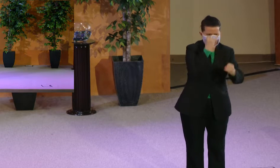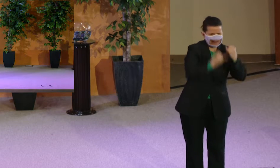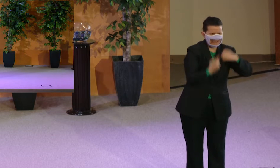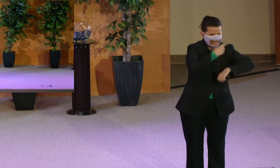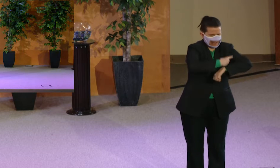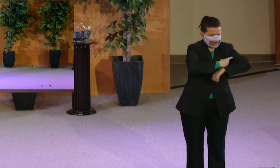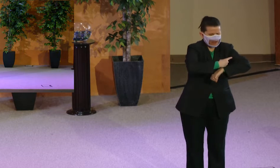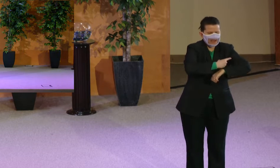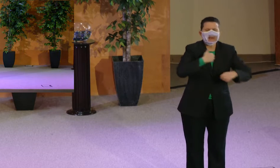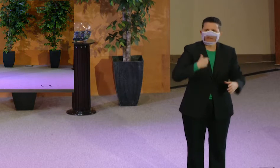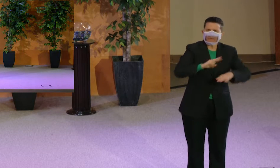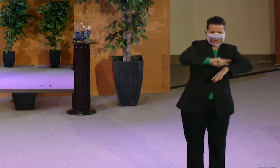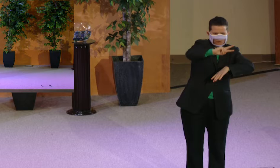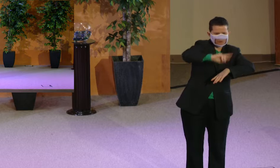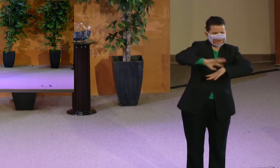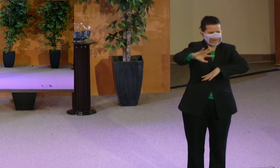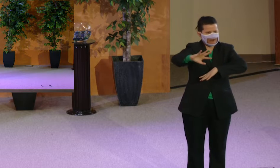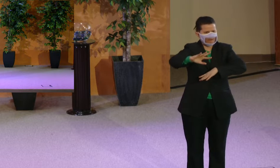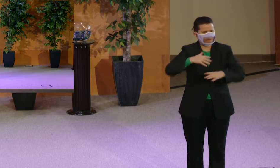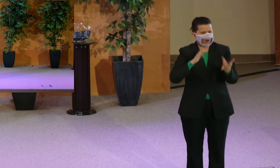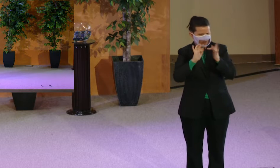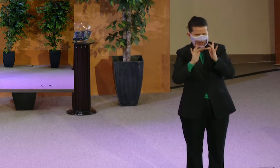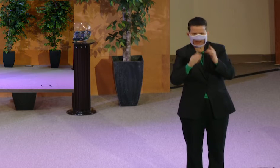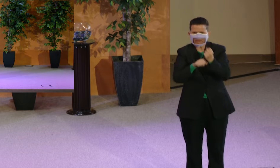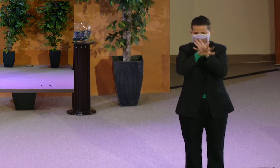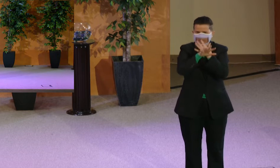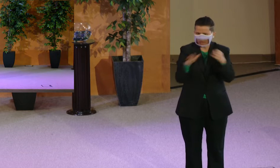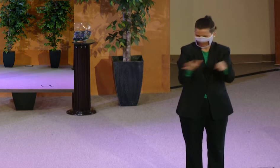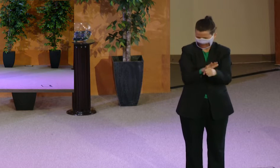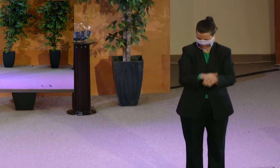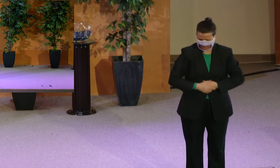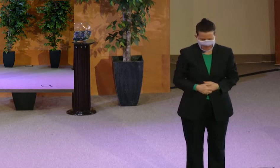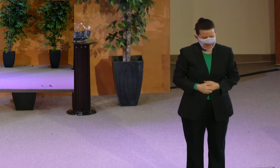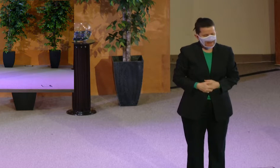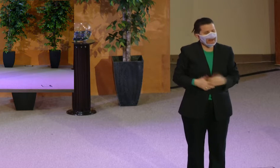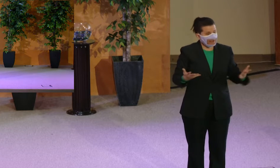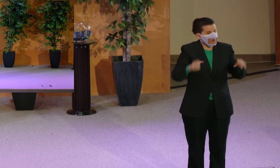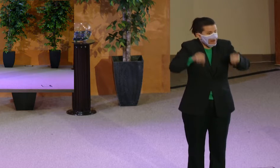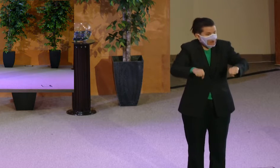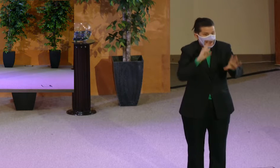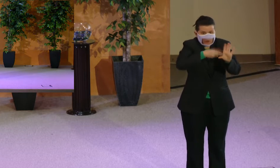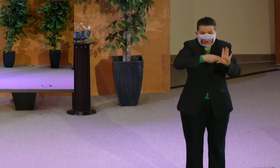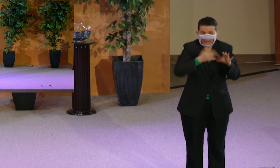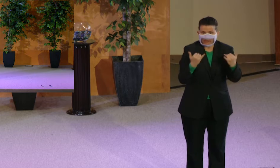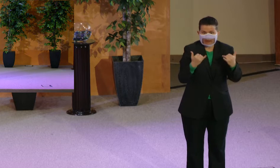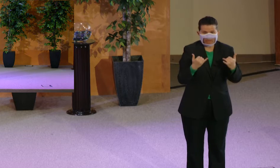afternoon, and it's completely virtual, and you can still get in if you'd like to.